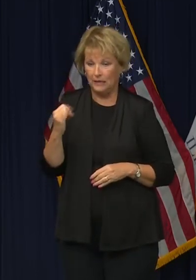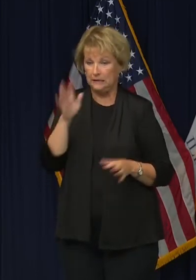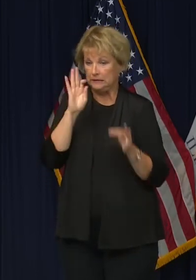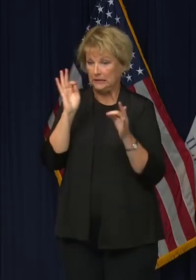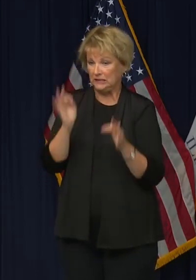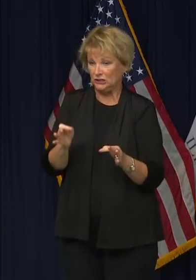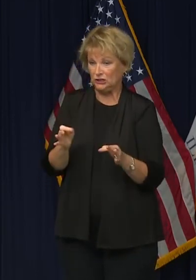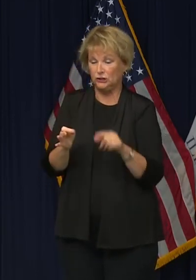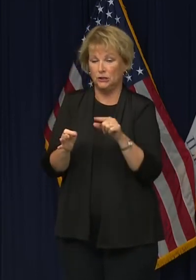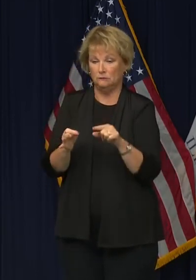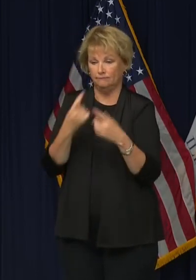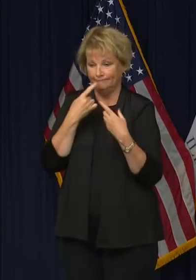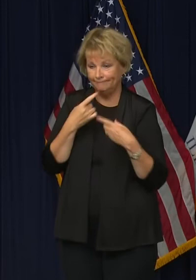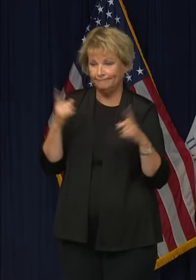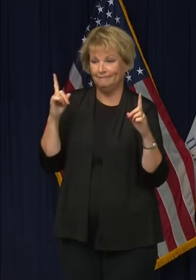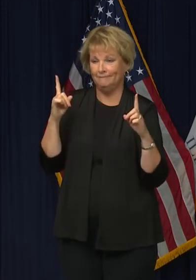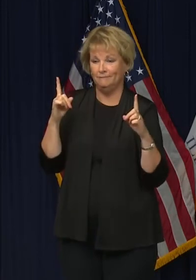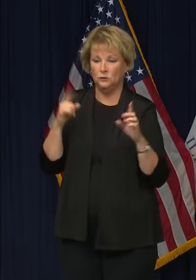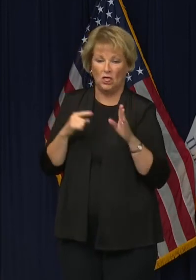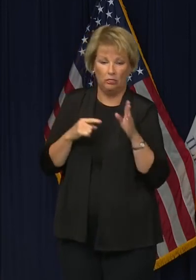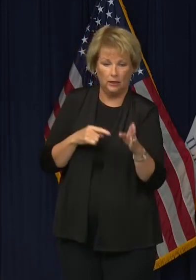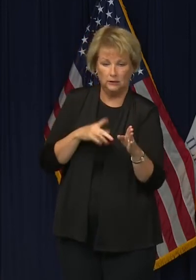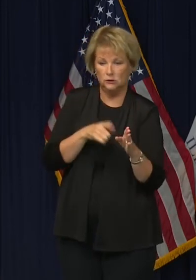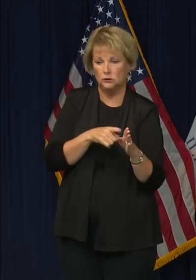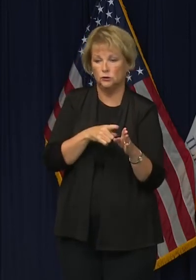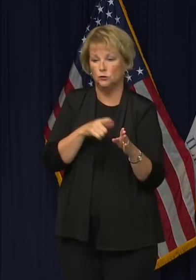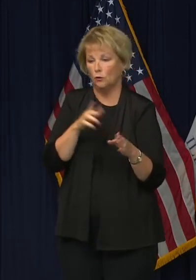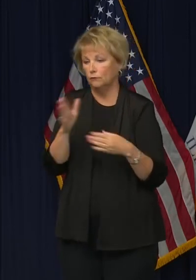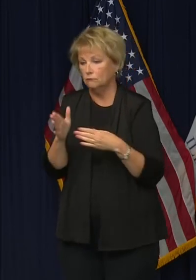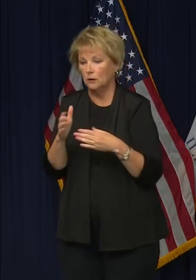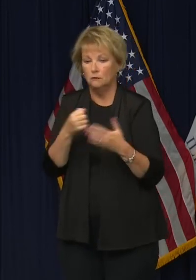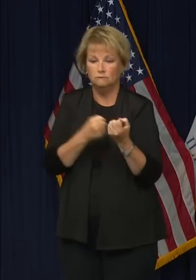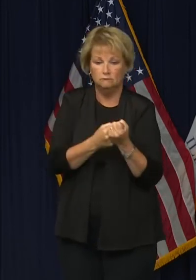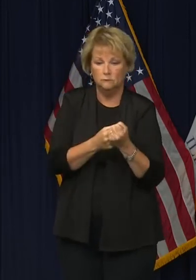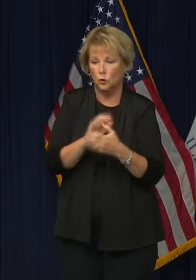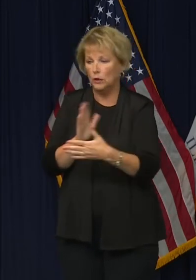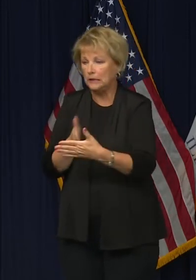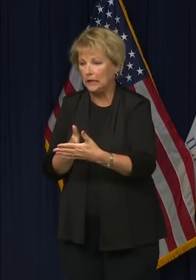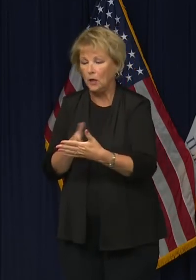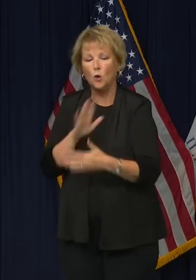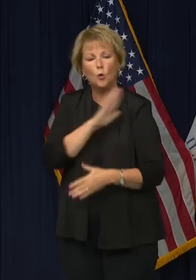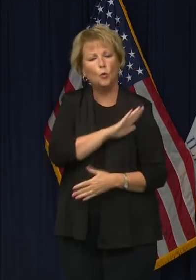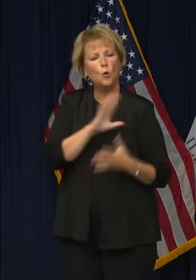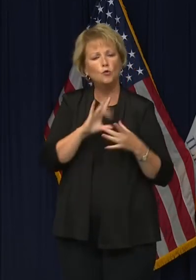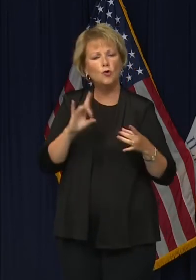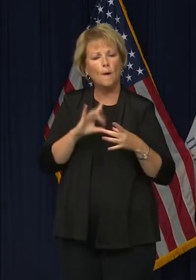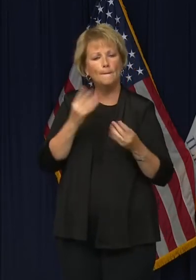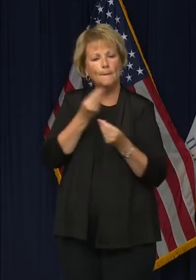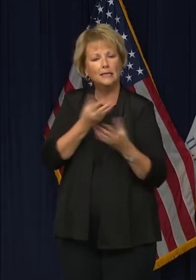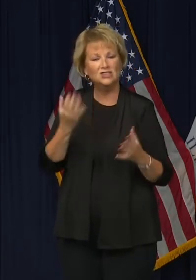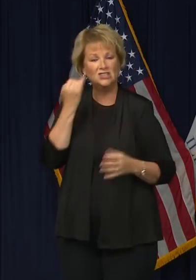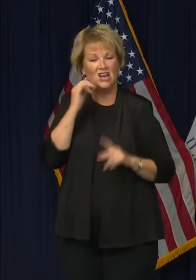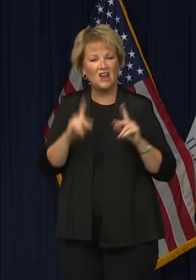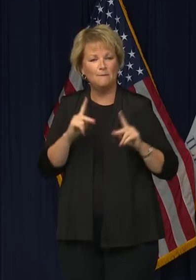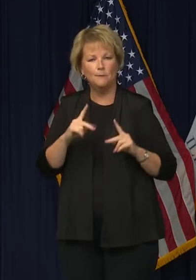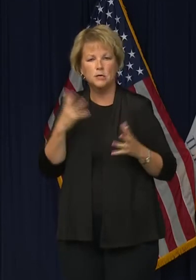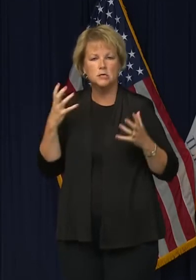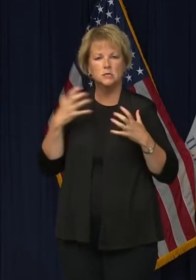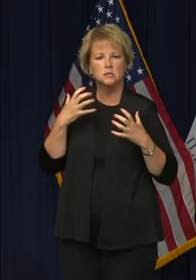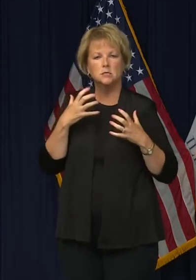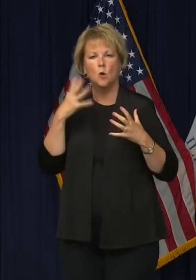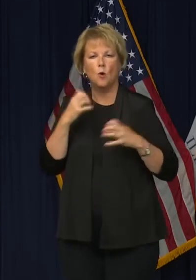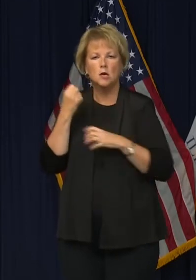decision goes one way or not favorable, what's your message to those out there that may take the streets?